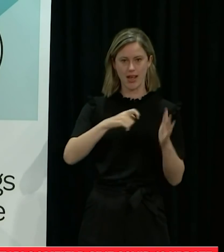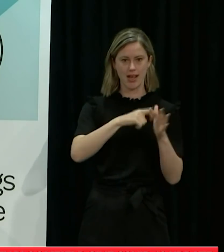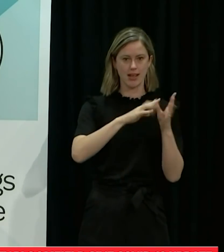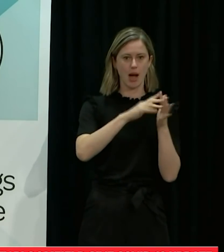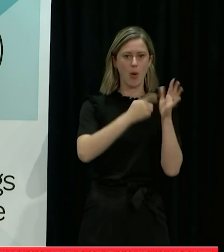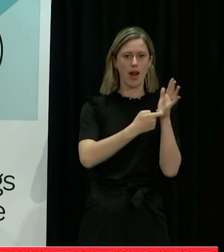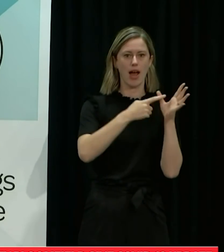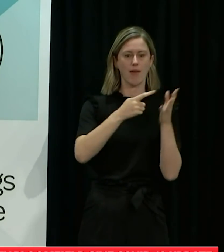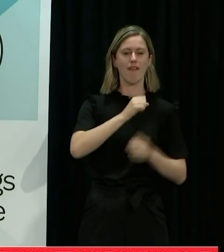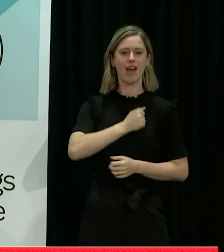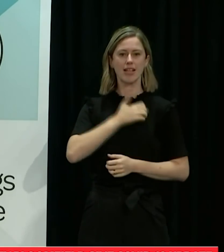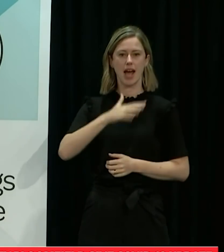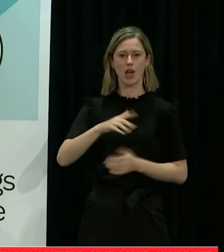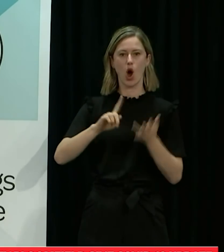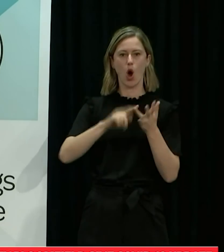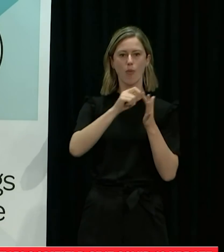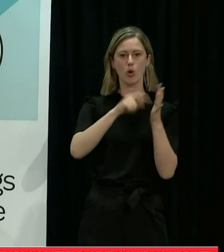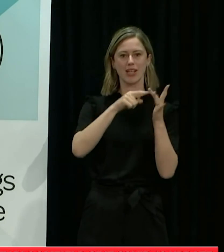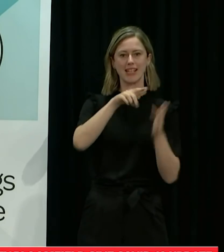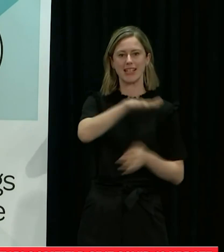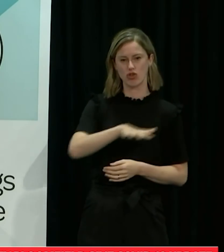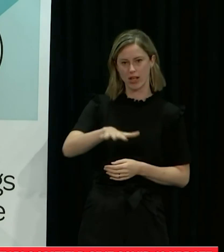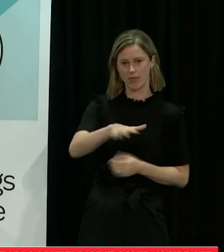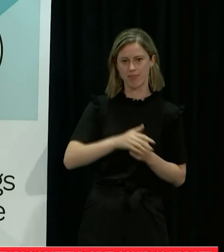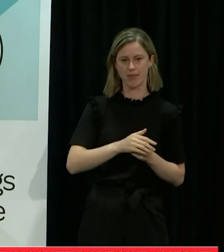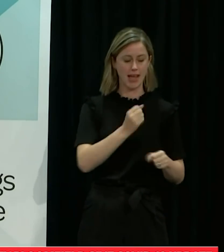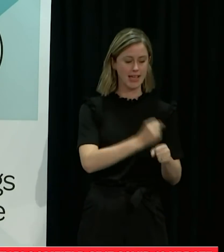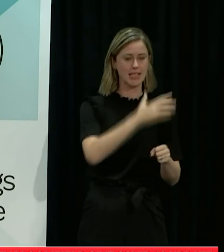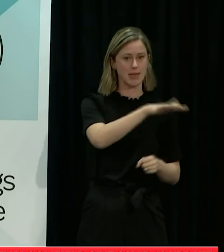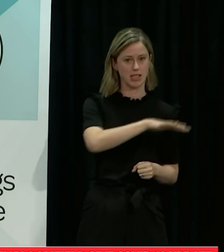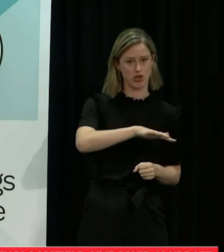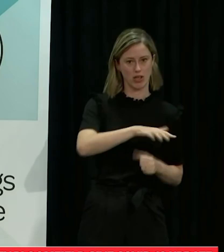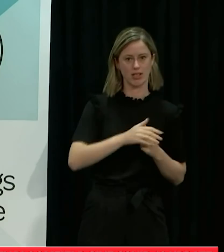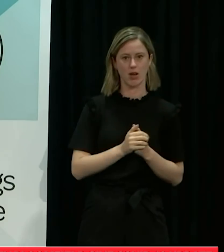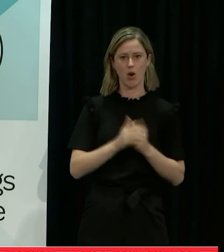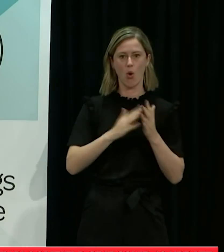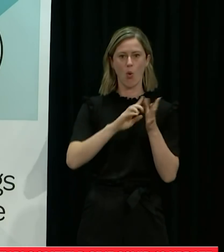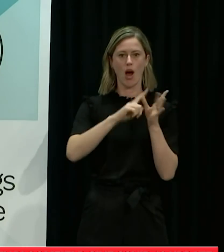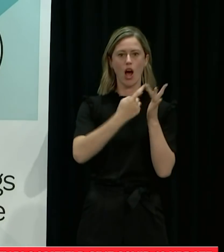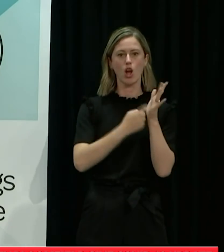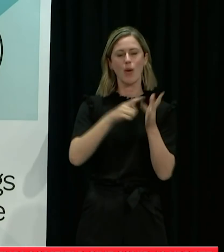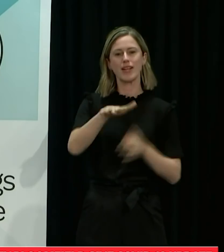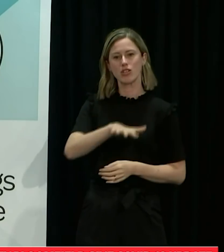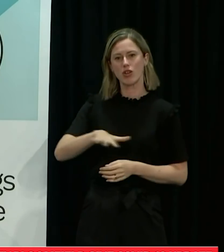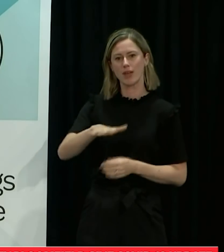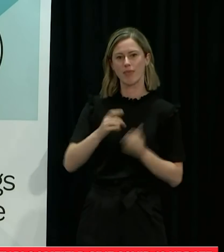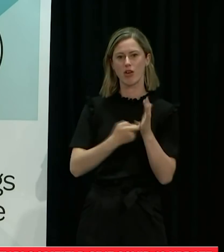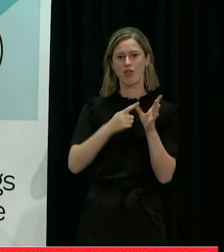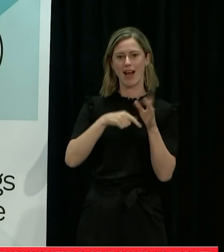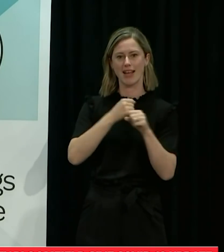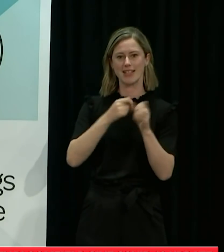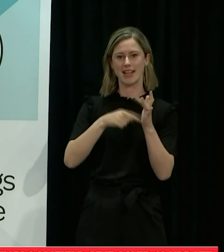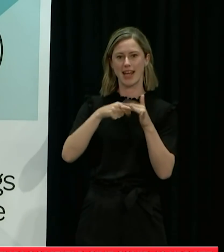Kawerau, Whakatane and Oporiki districts, Gisborne district, Wairoa district,